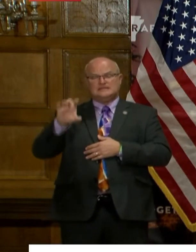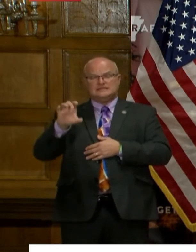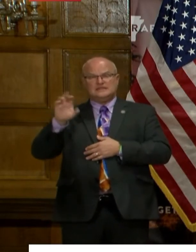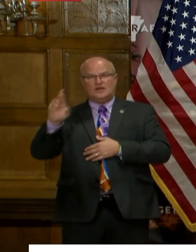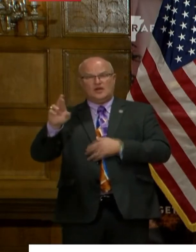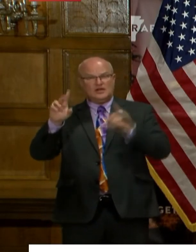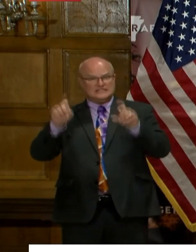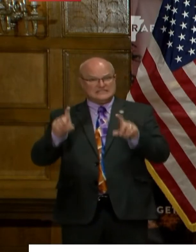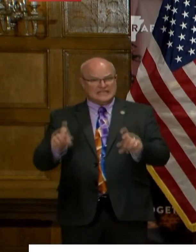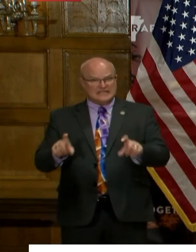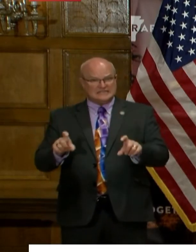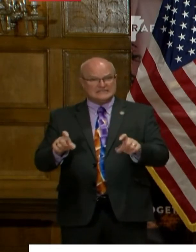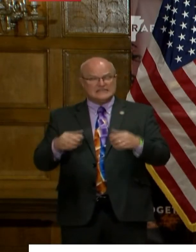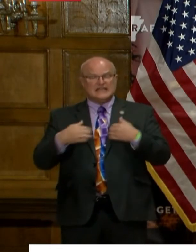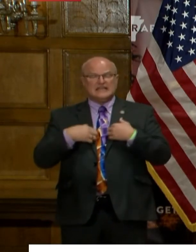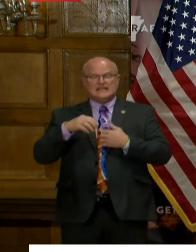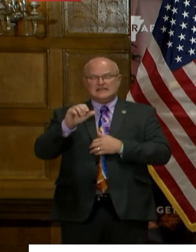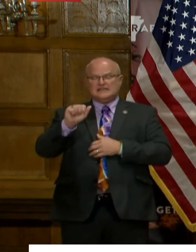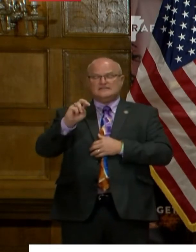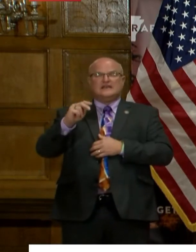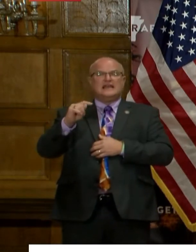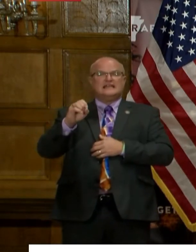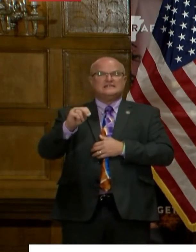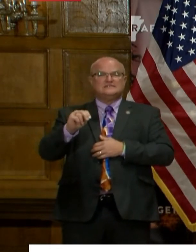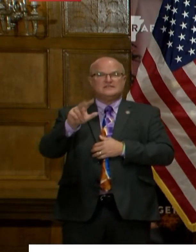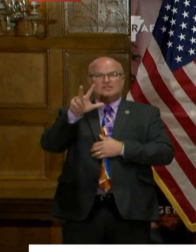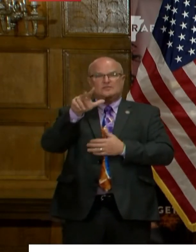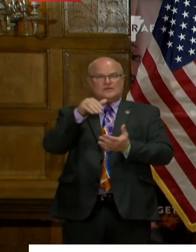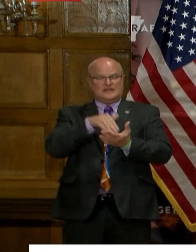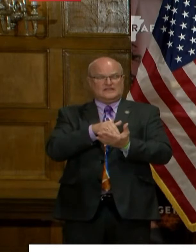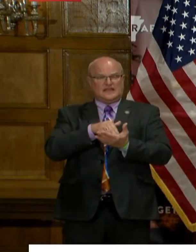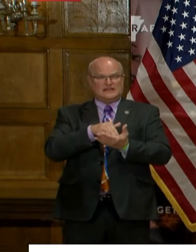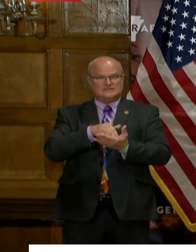month, and we've had antigen tests of